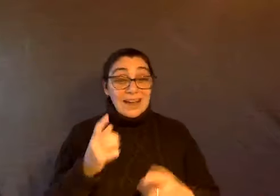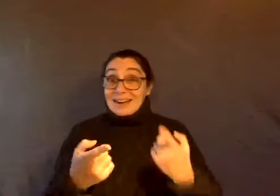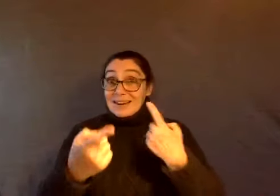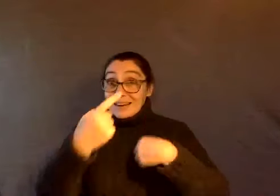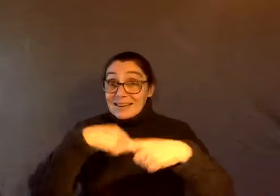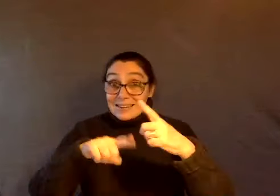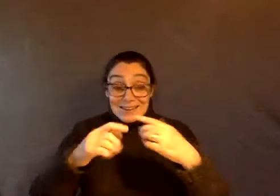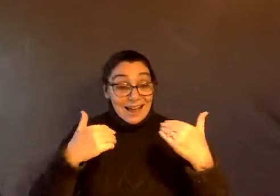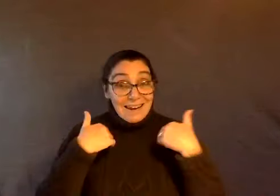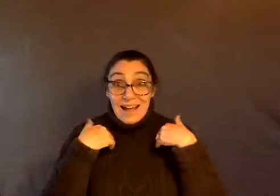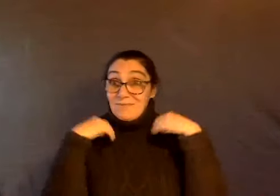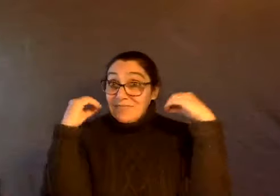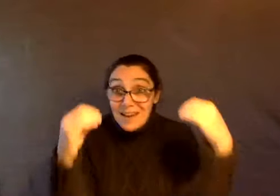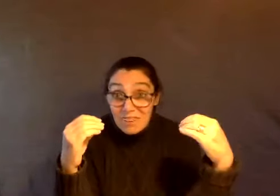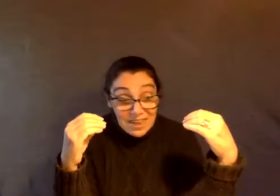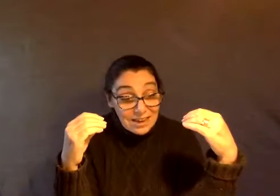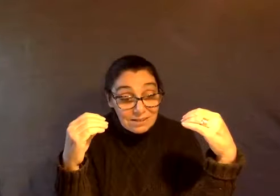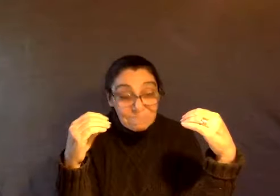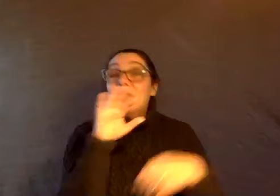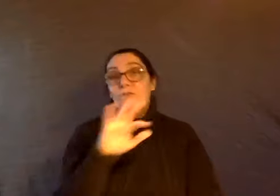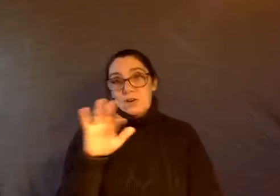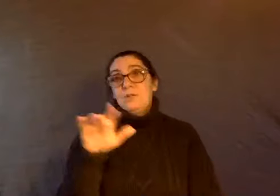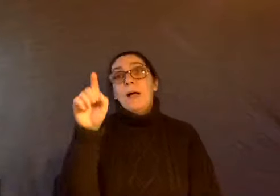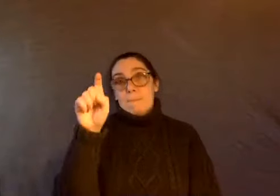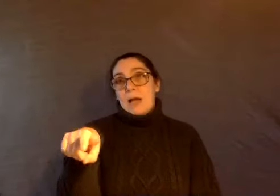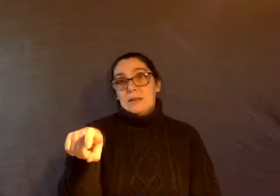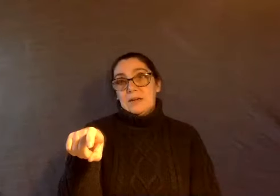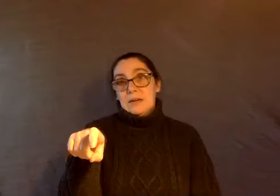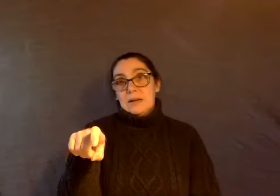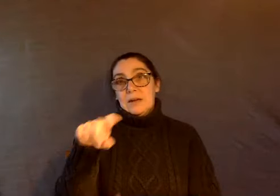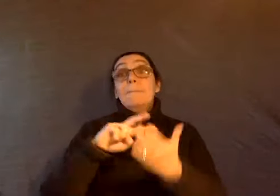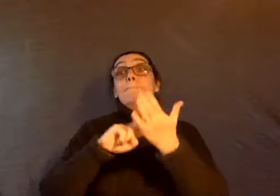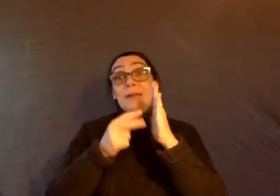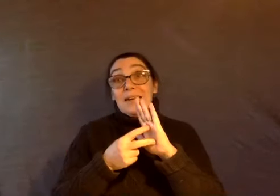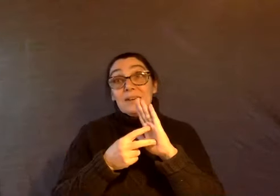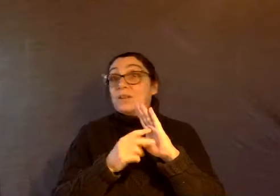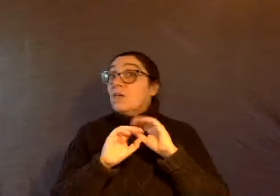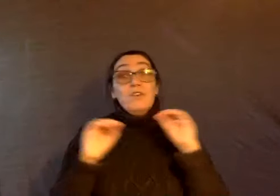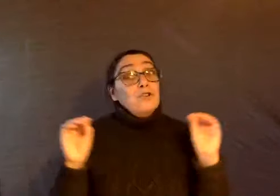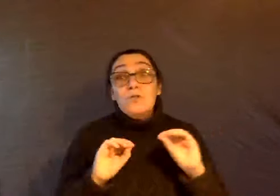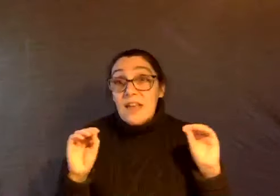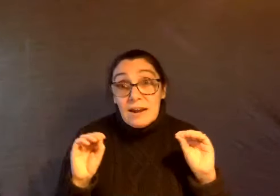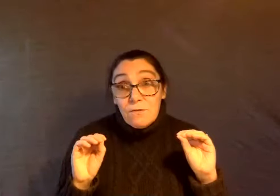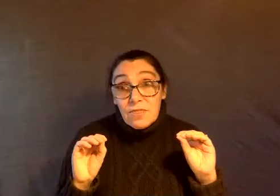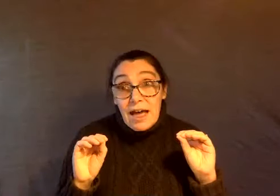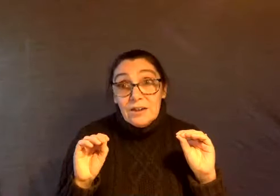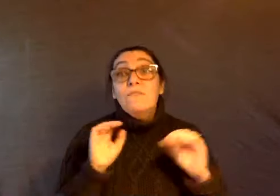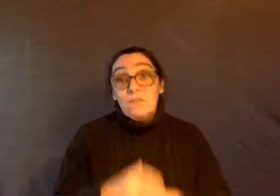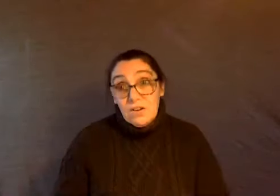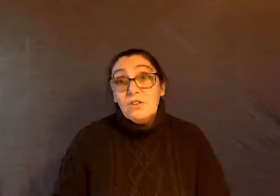sign have nothing, finger spell must. Means there's no sign for that, you have to finger